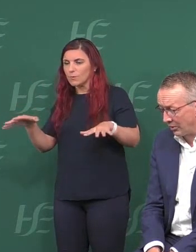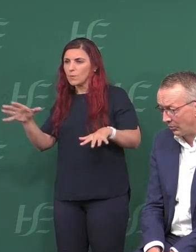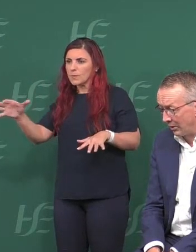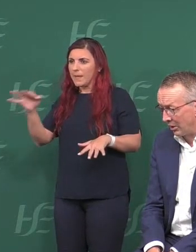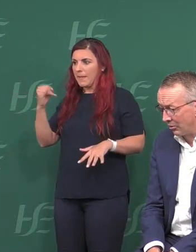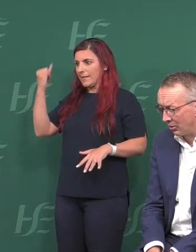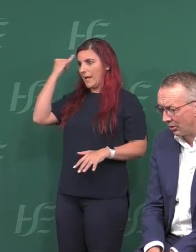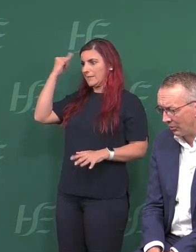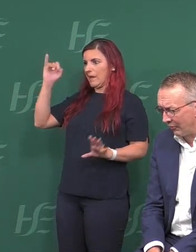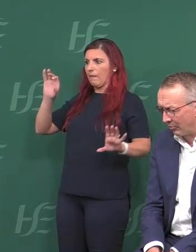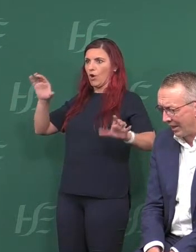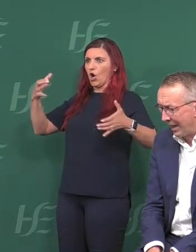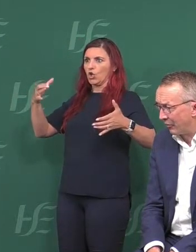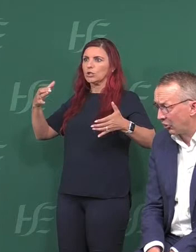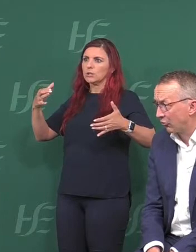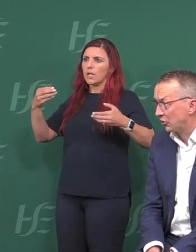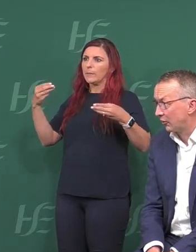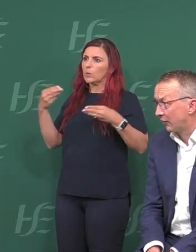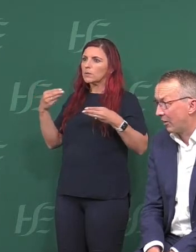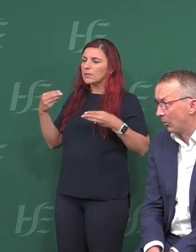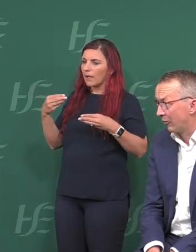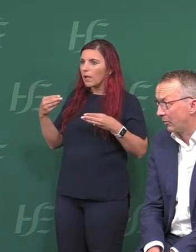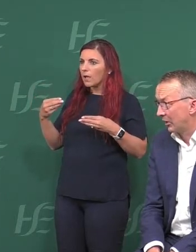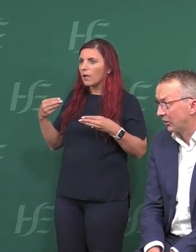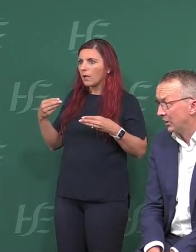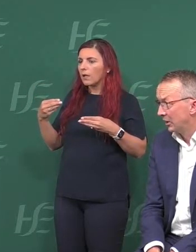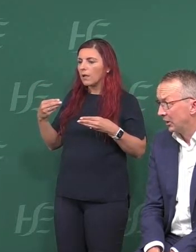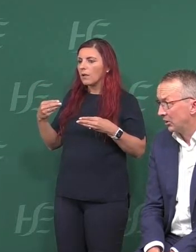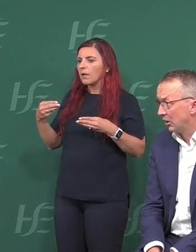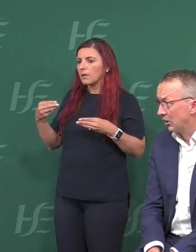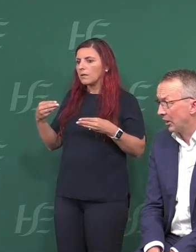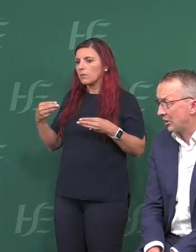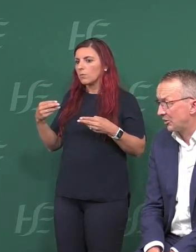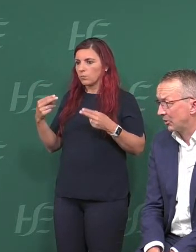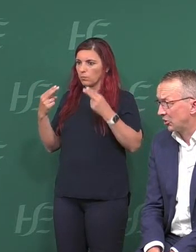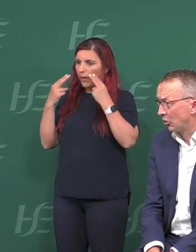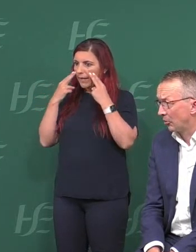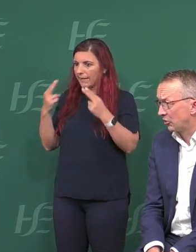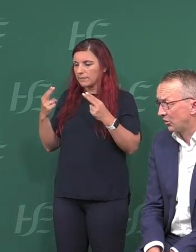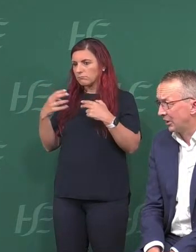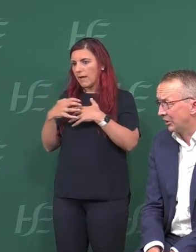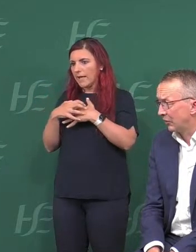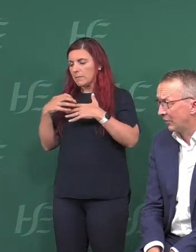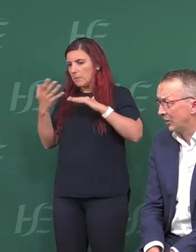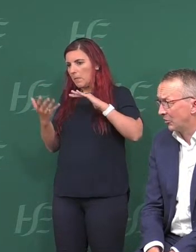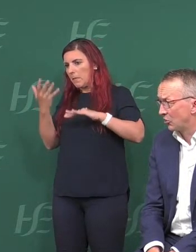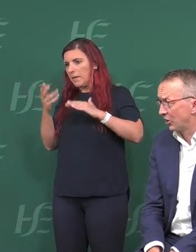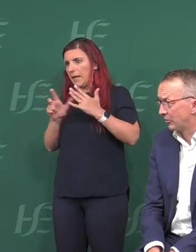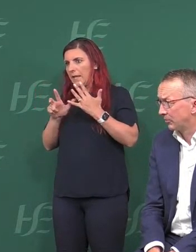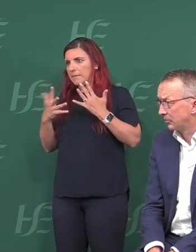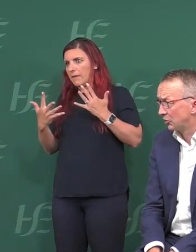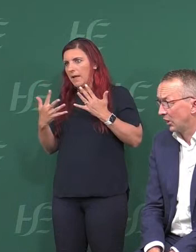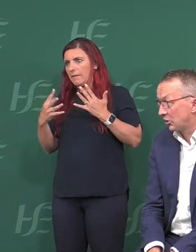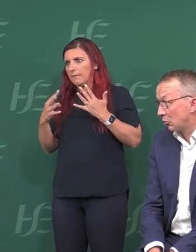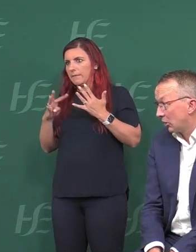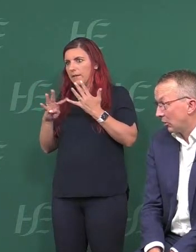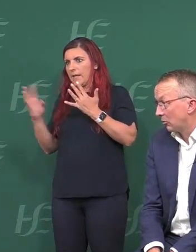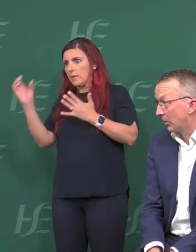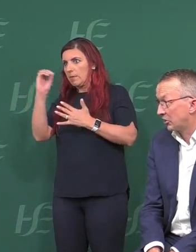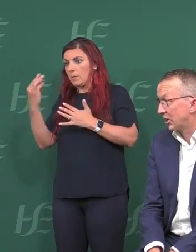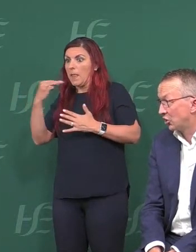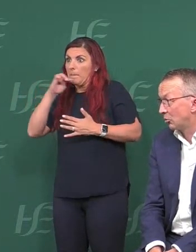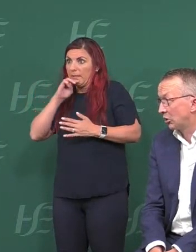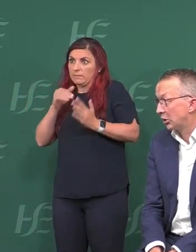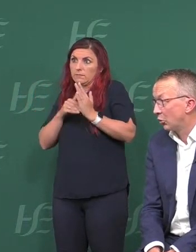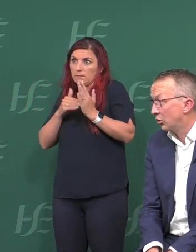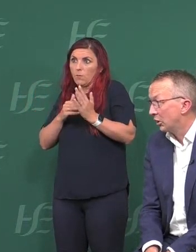we're quite away from, every country's far away from yet, the estimate has gone up to certainly 85, 90%. So yes, it